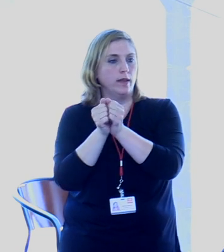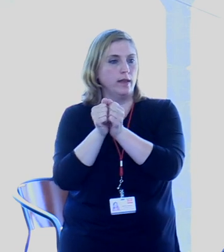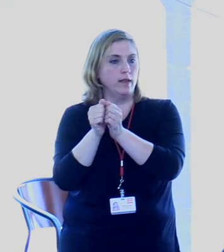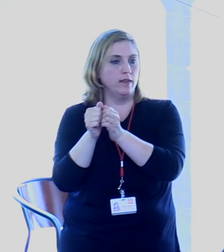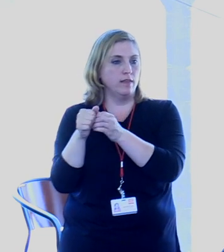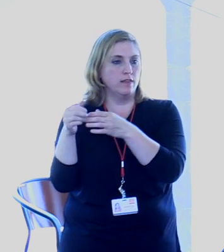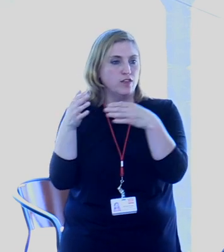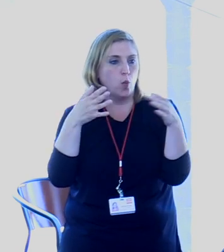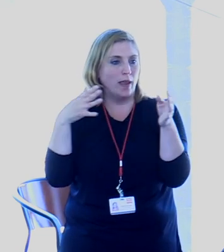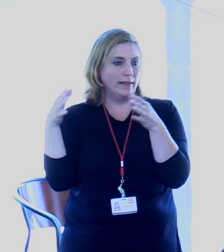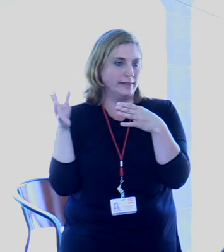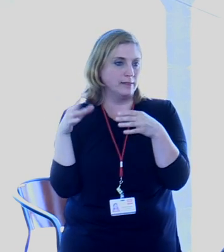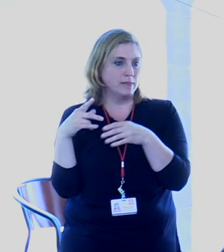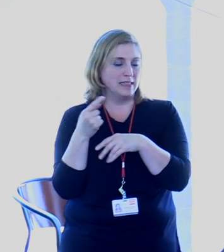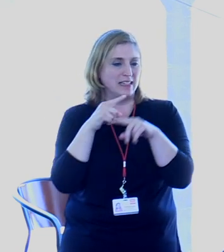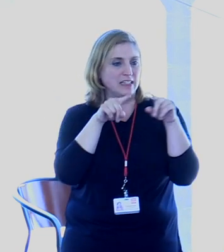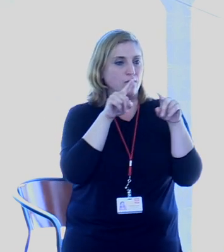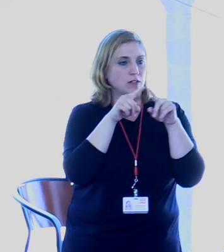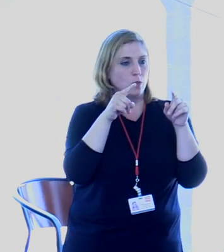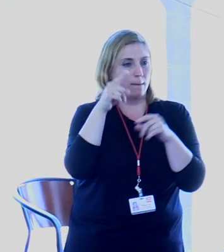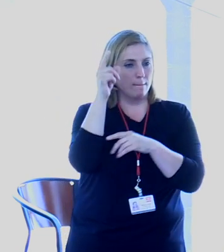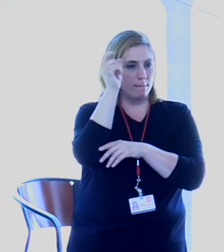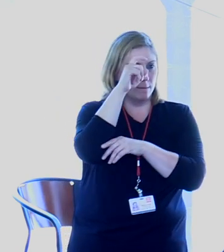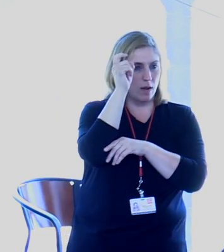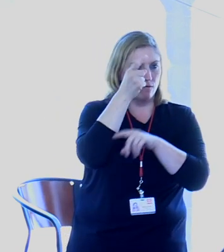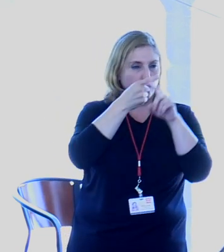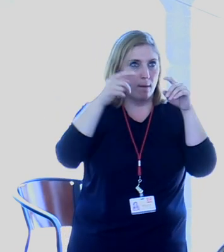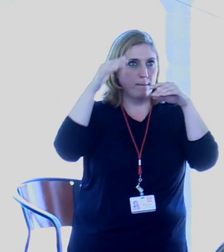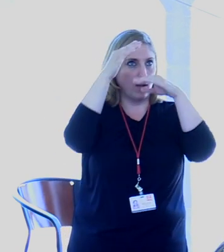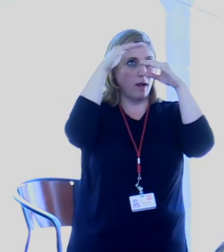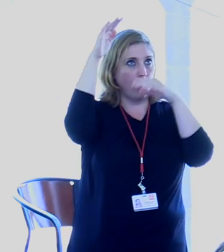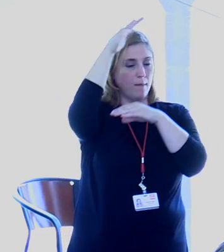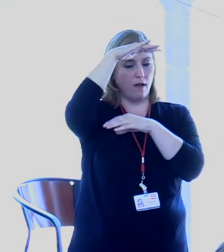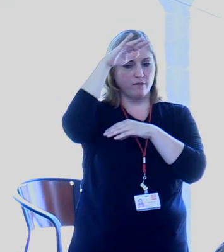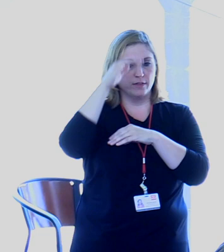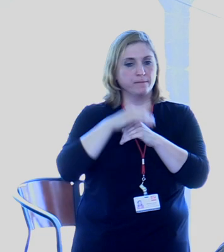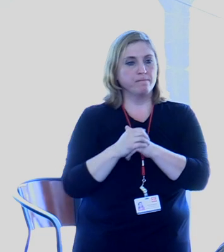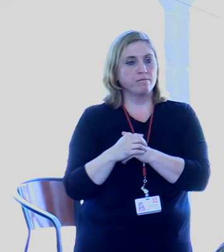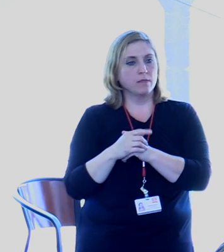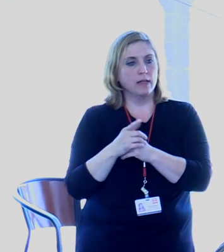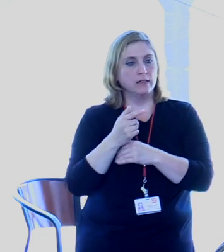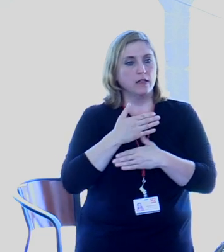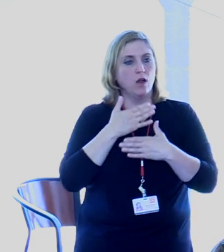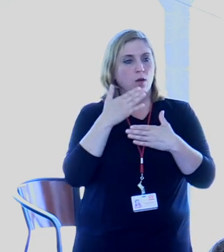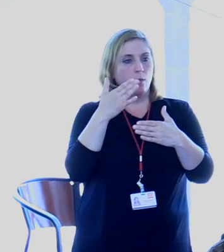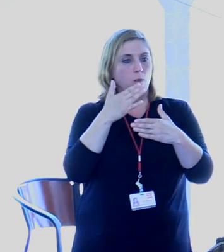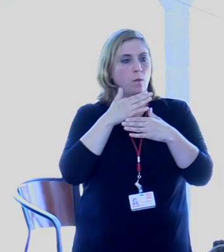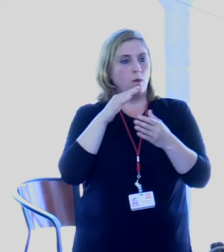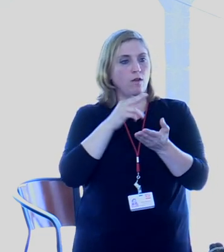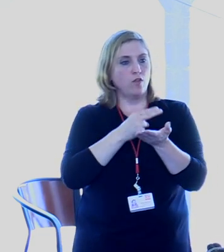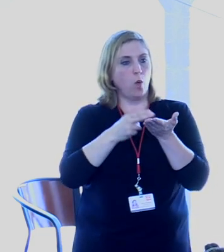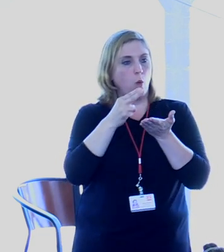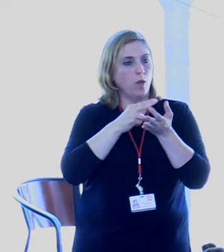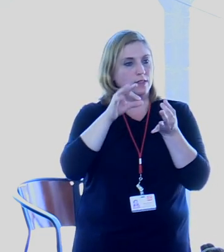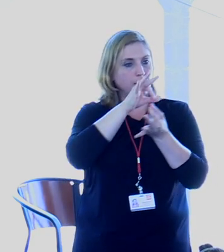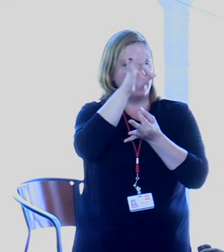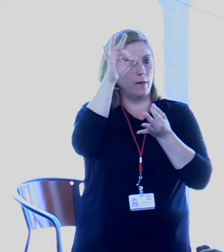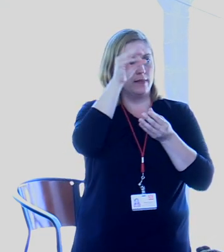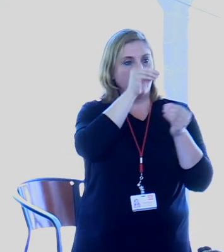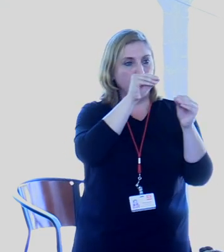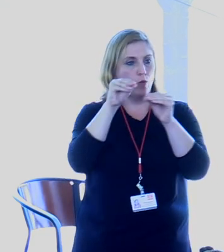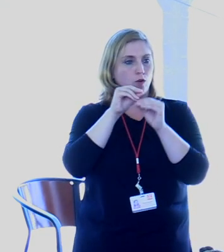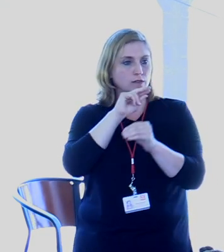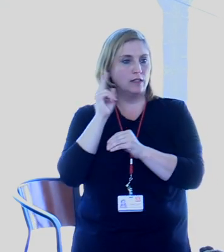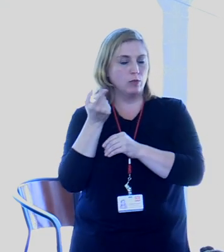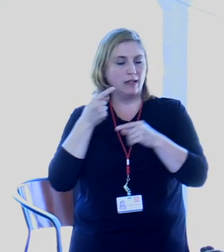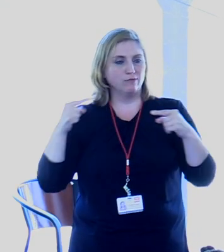a sailboat. And this is the difference between wisdom that comes from above. It's the breath of the Holy Spirit that moves us. So we